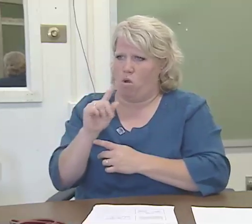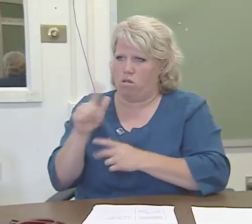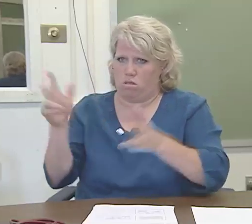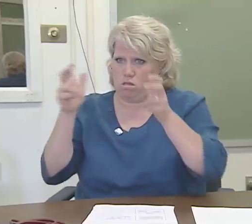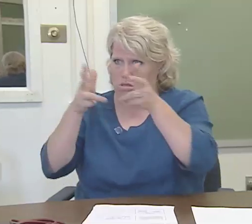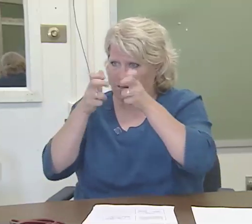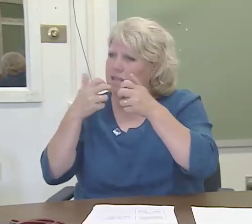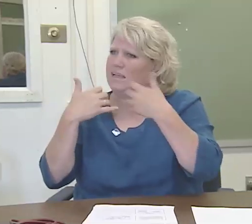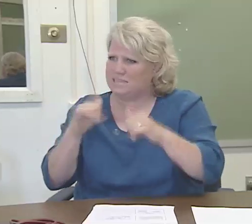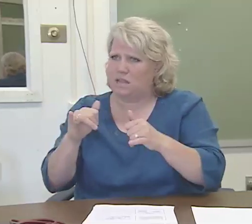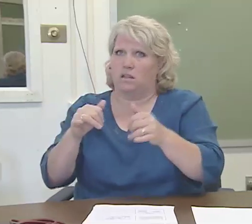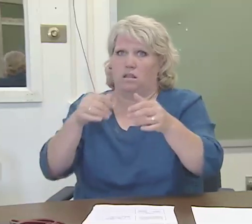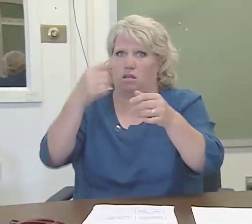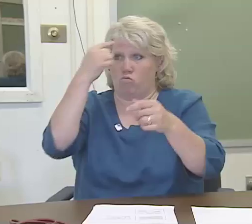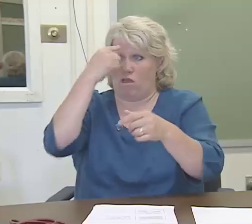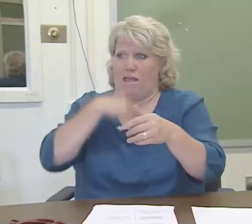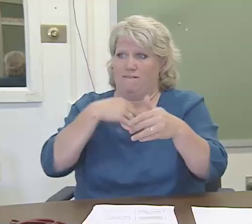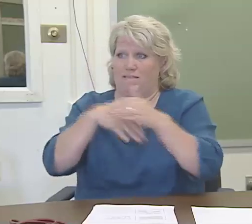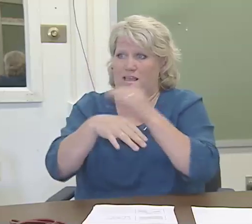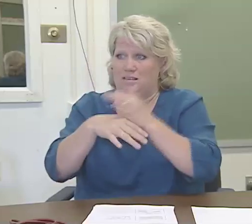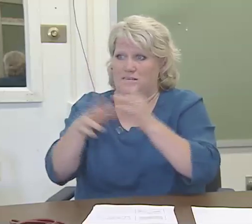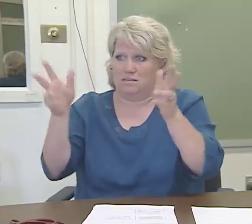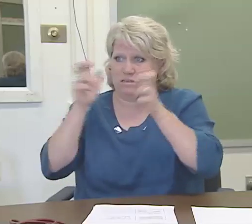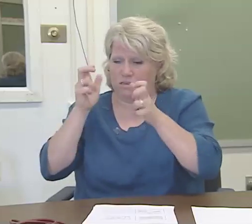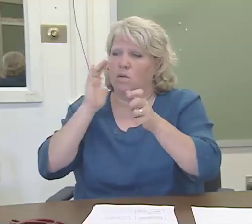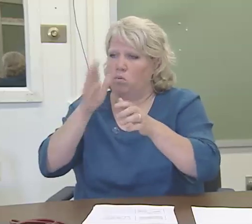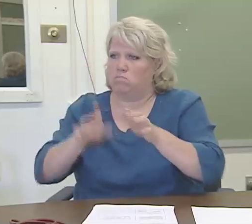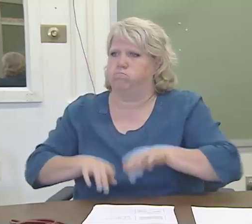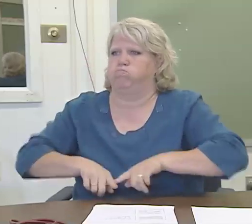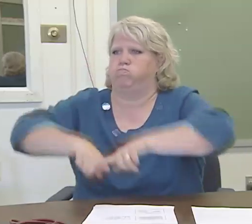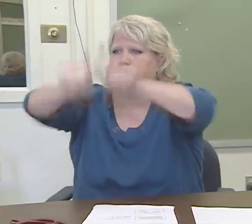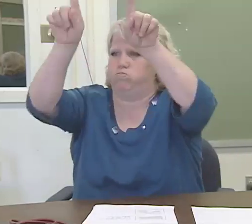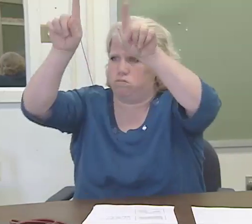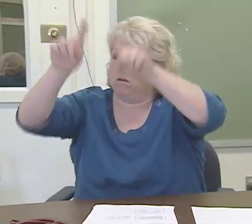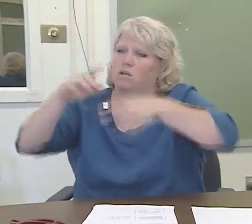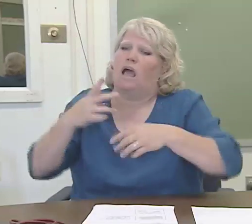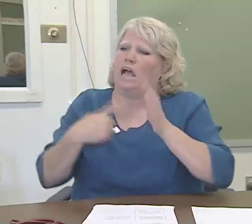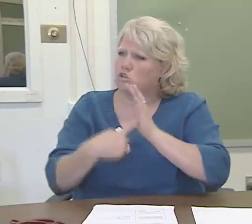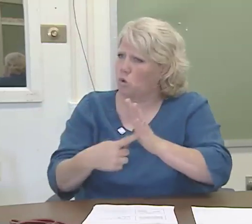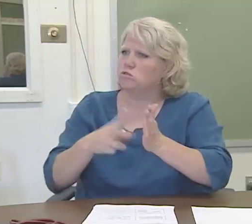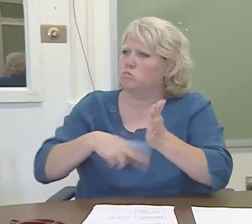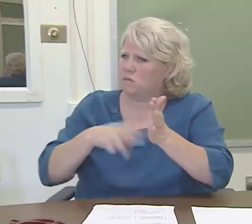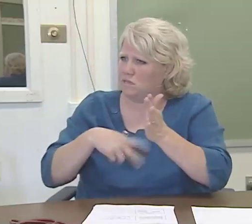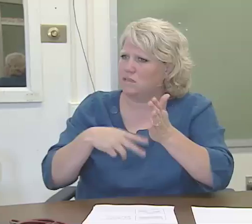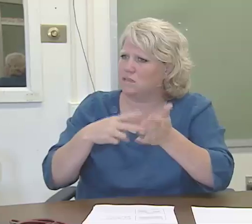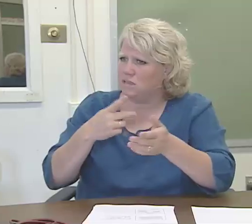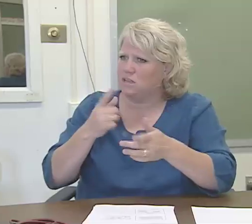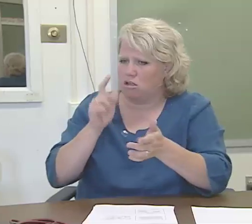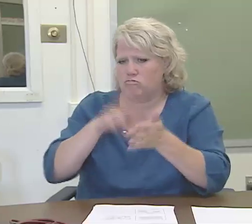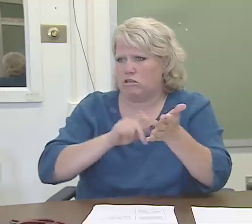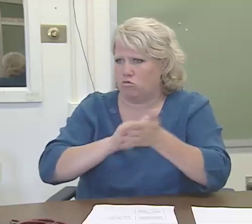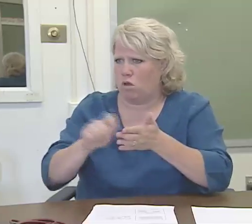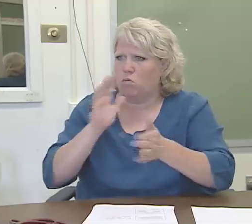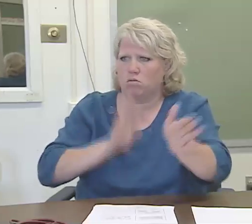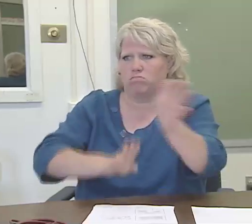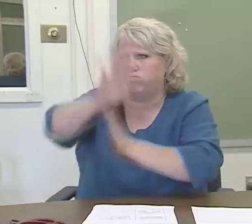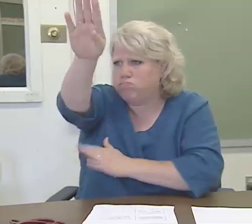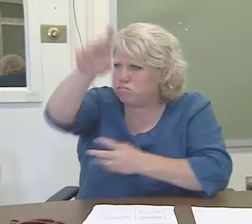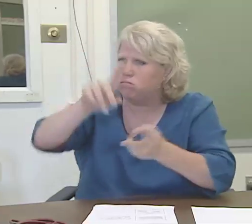languages being bimodal is important, but there still needs to be